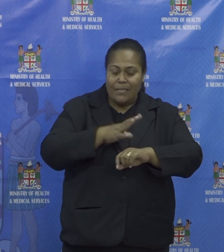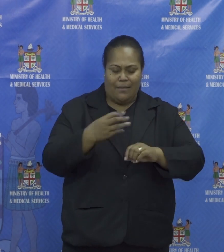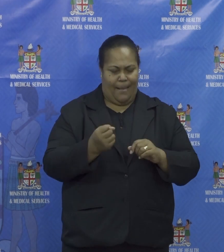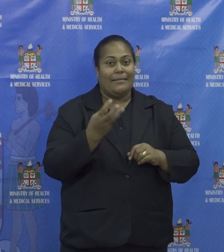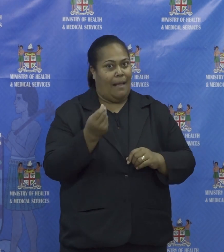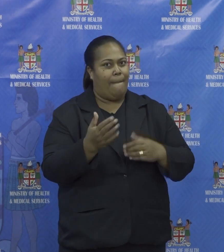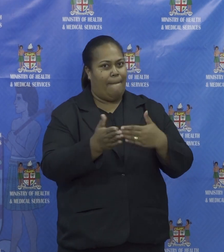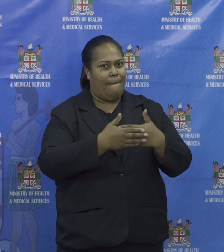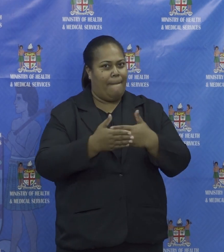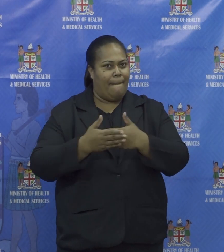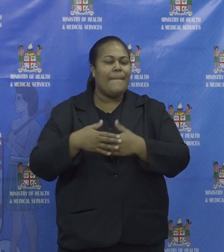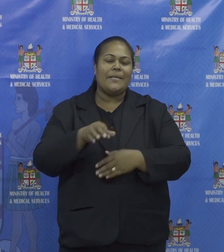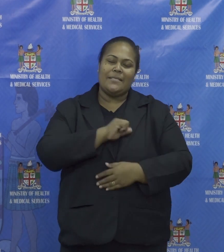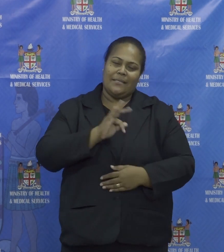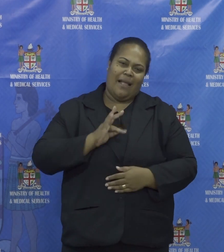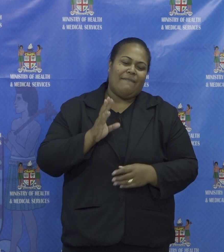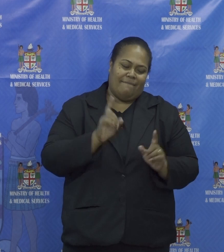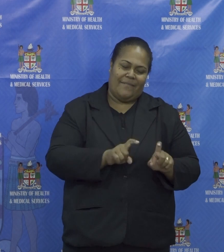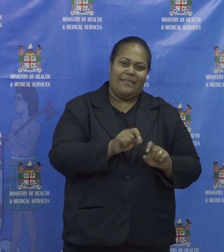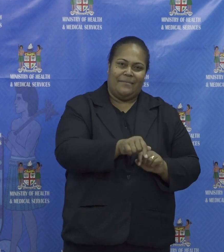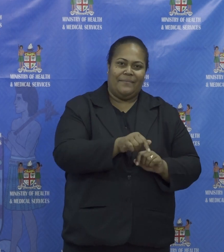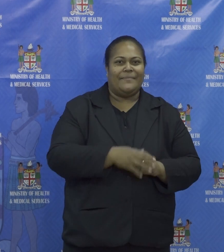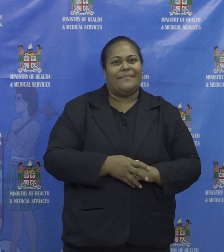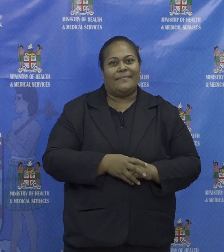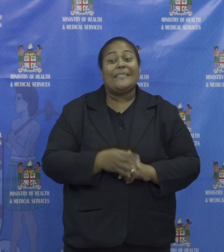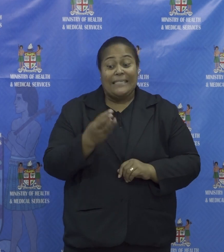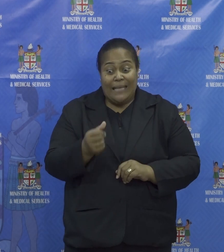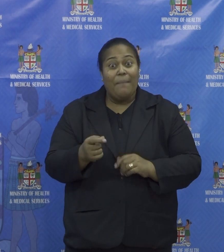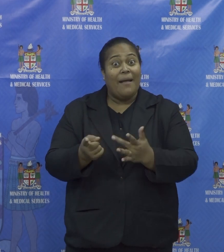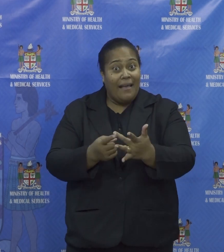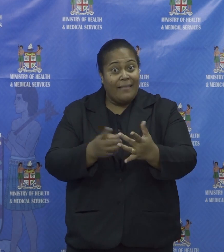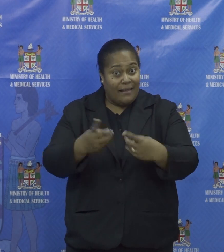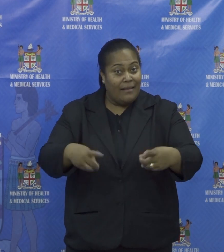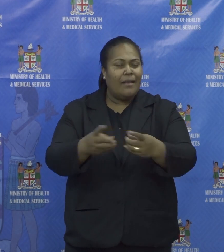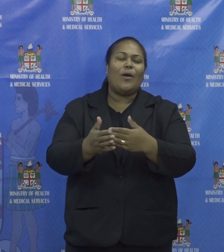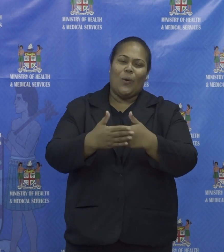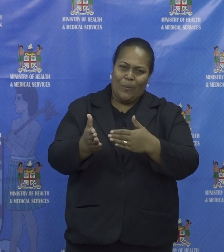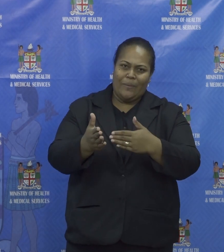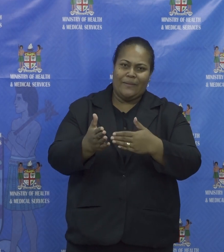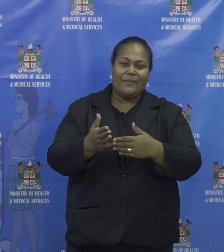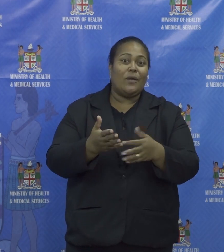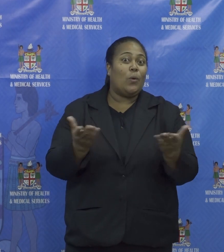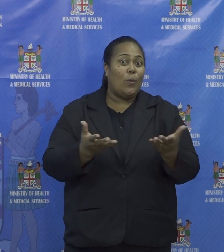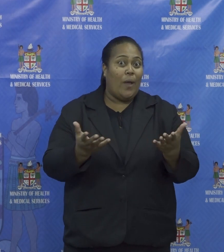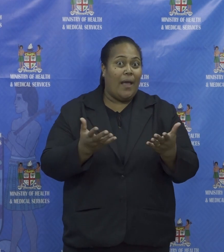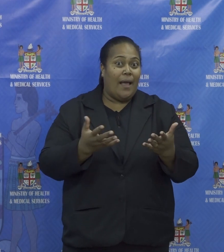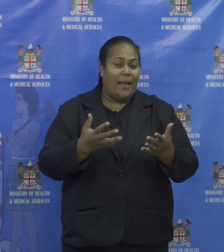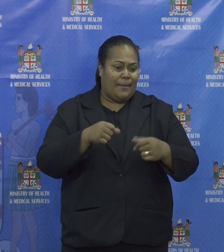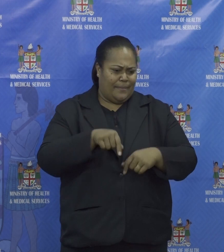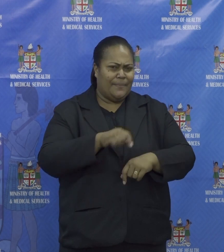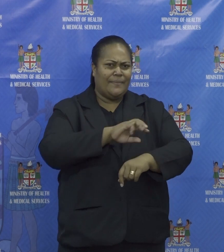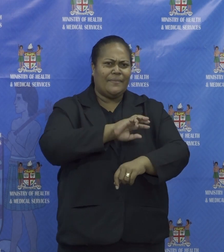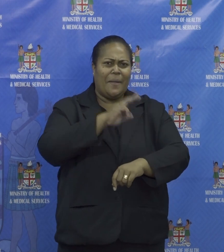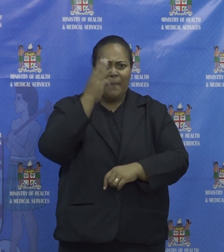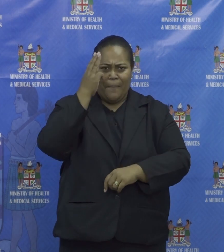there are parts of the hospital that remain operational and accessible tonight. And they are the maternity services,